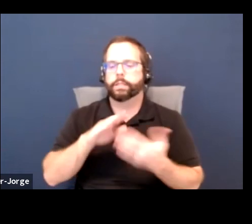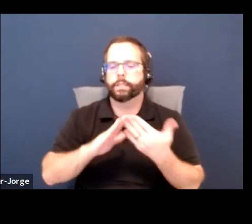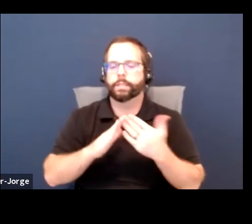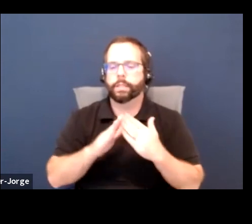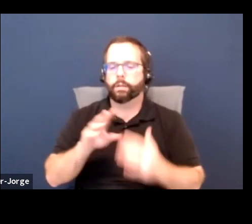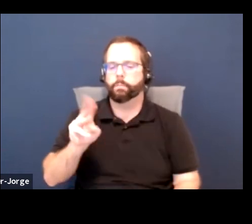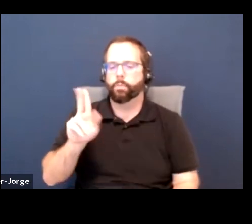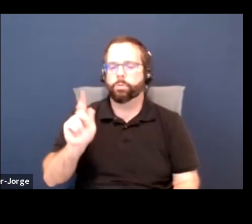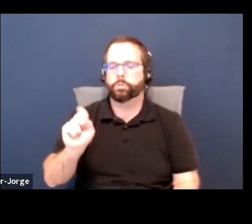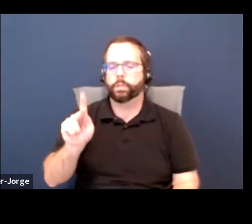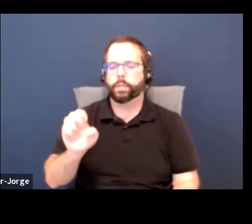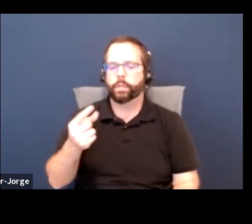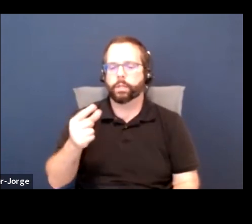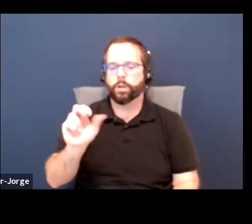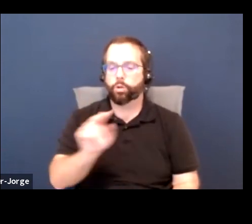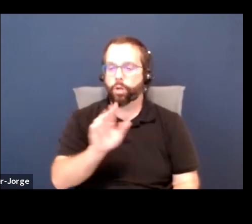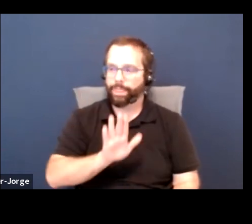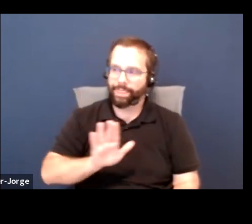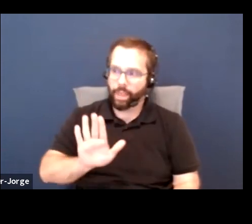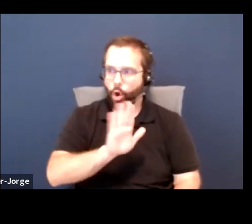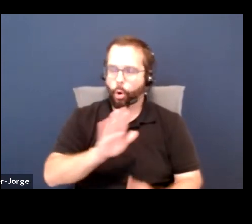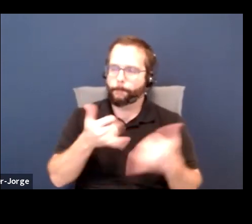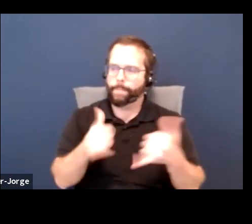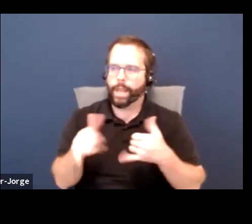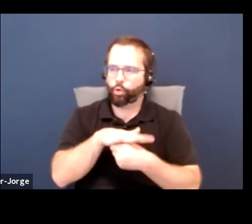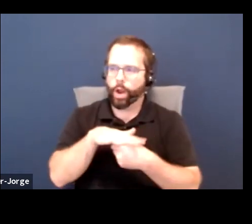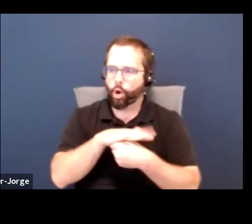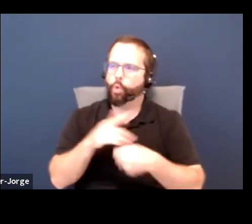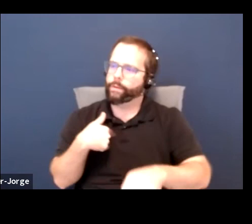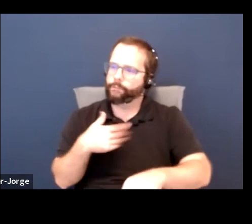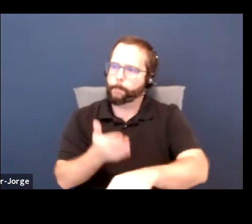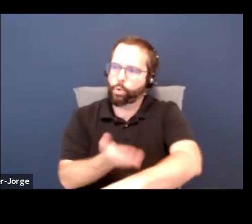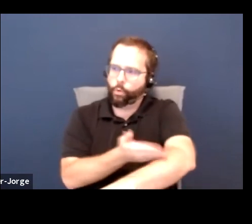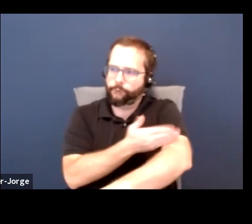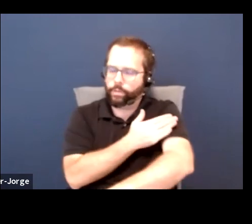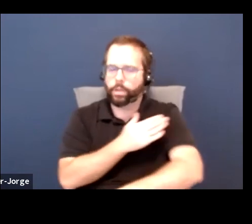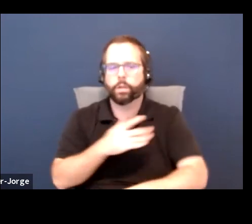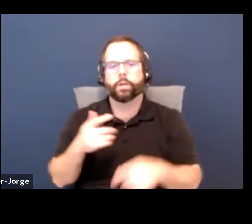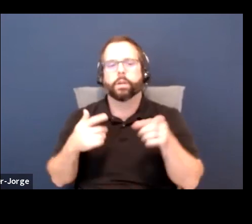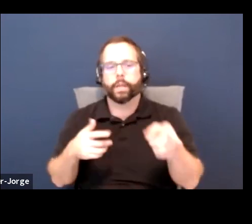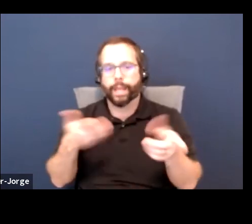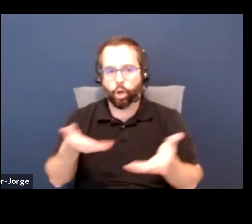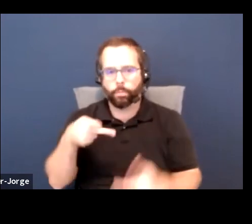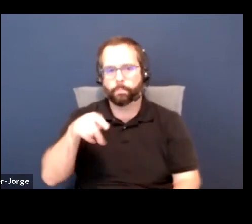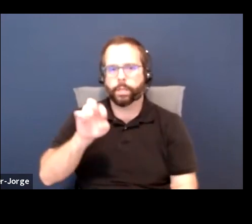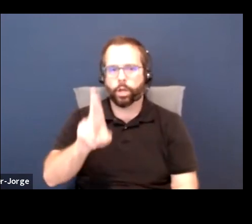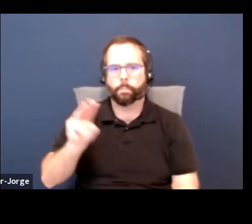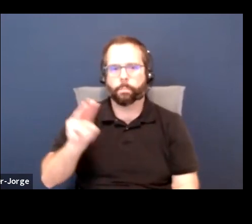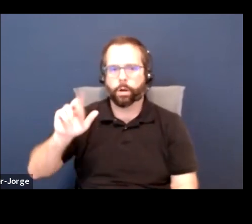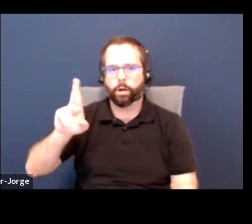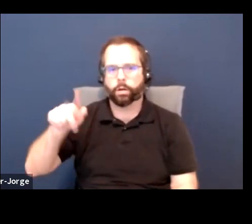So this particular playground here is on Pier Marquette Beach. It is a blue and